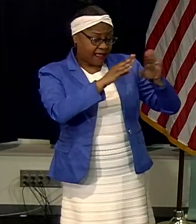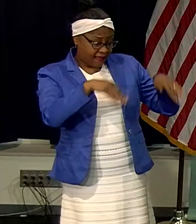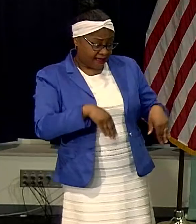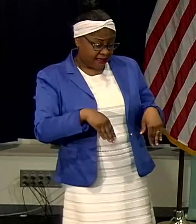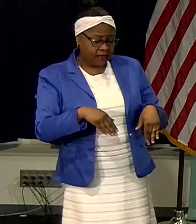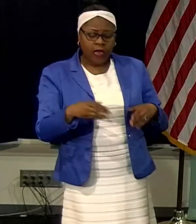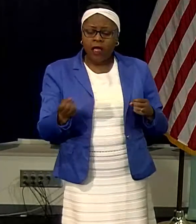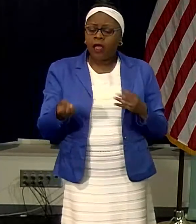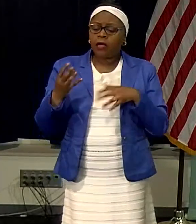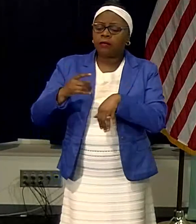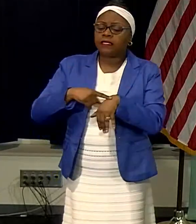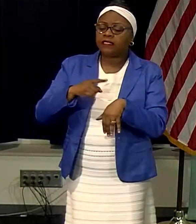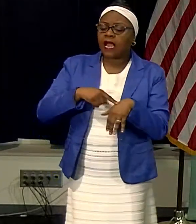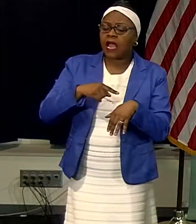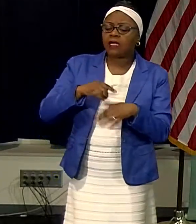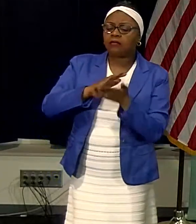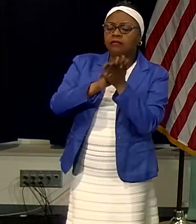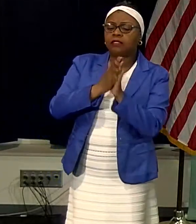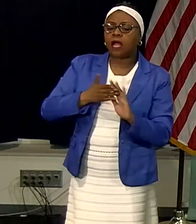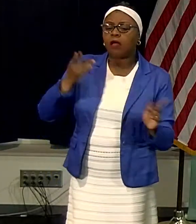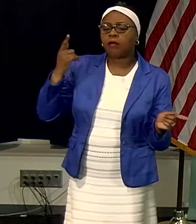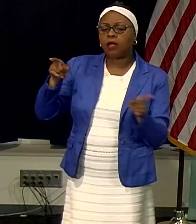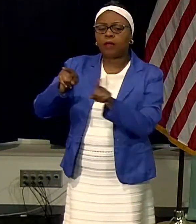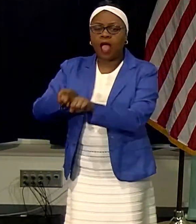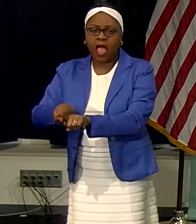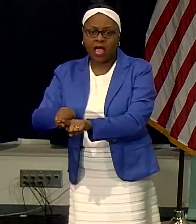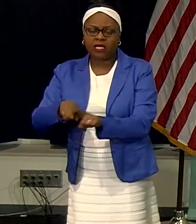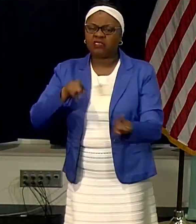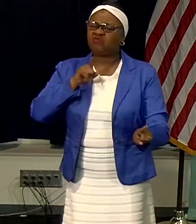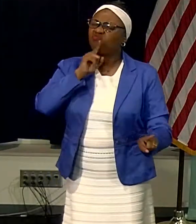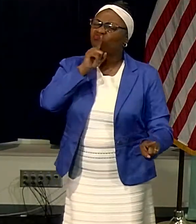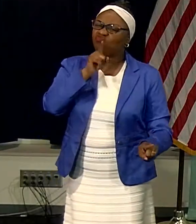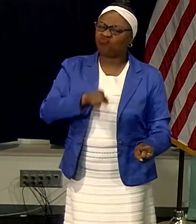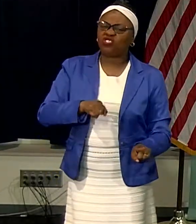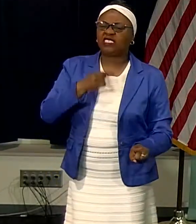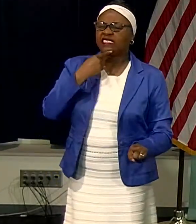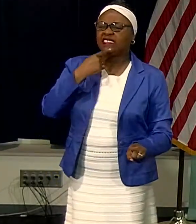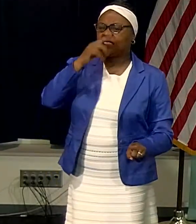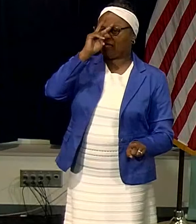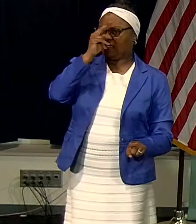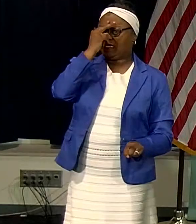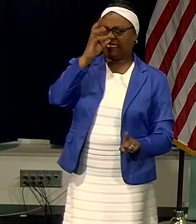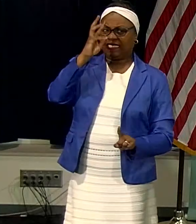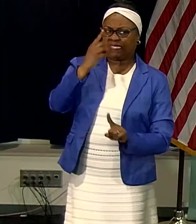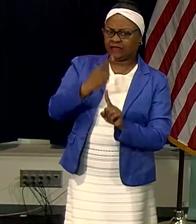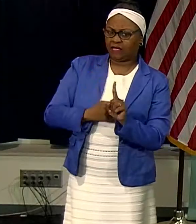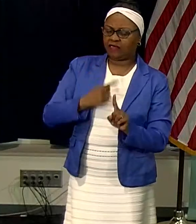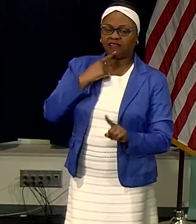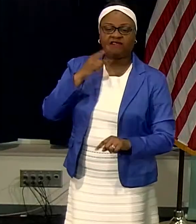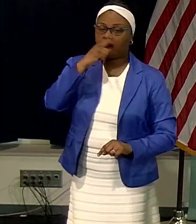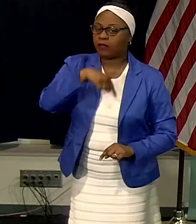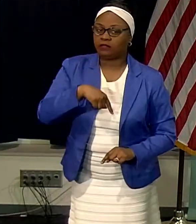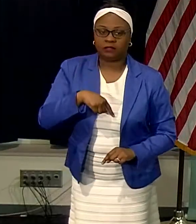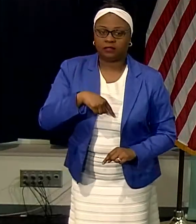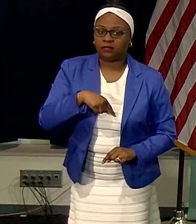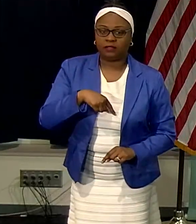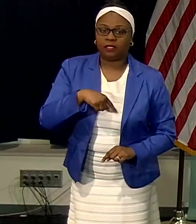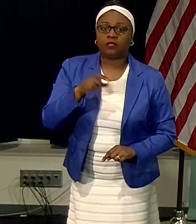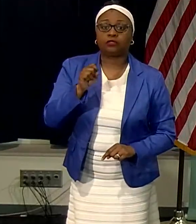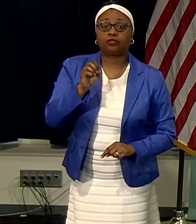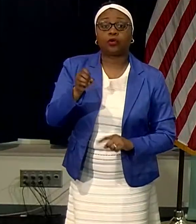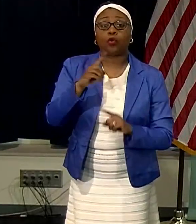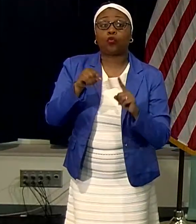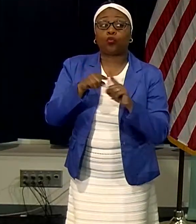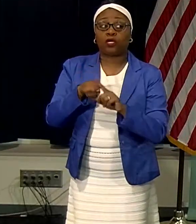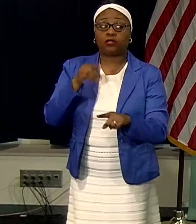you purchase a DLBA home, you only have 6 months to complete compliance. This is false. So once you